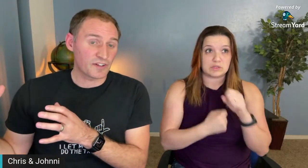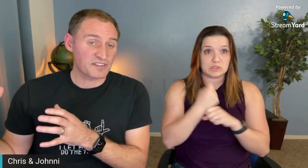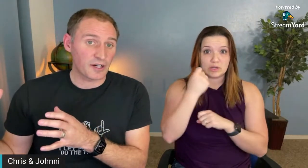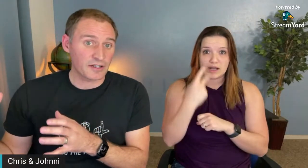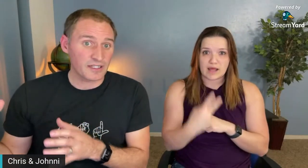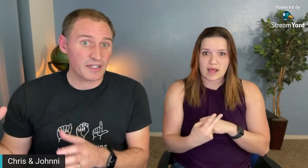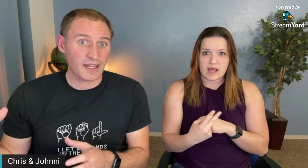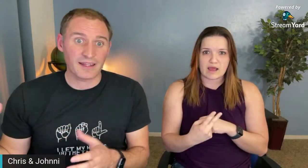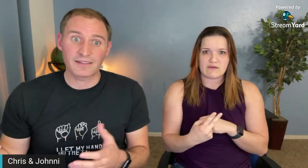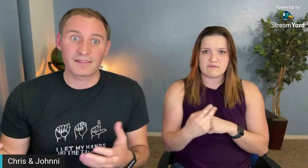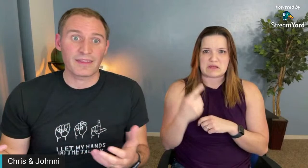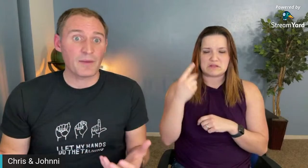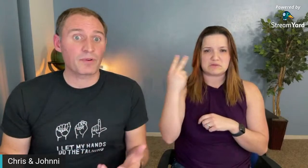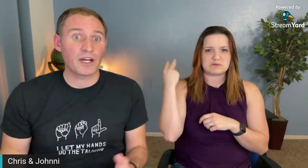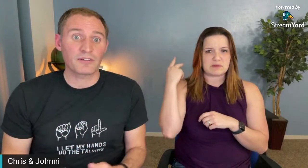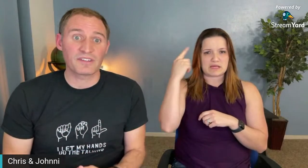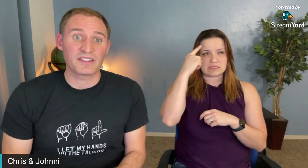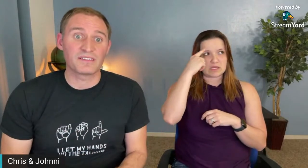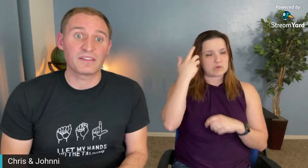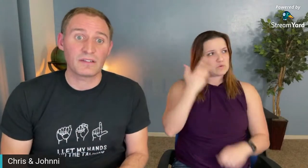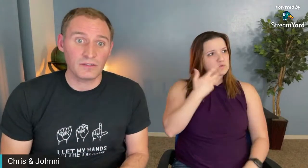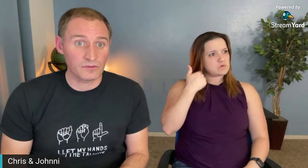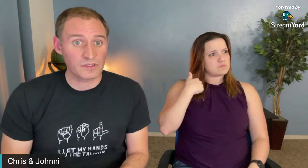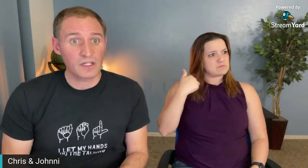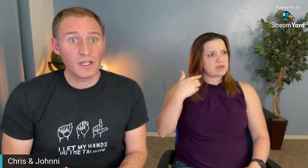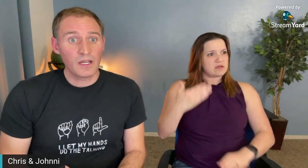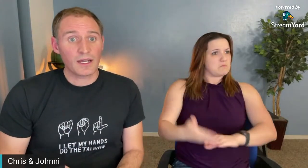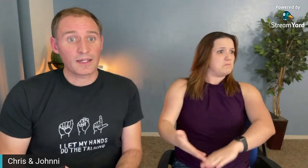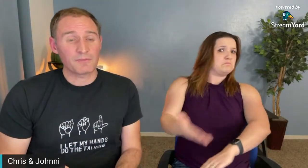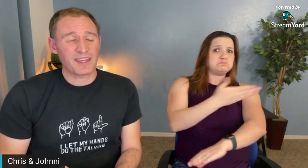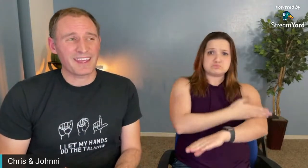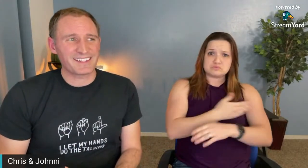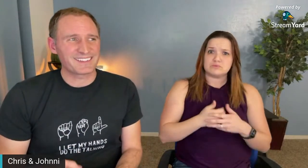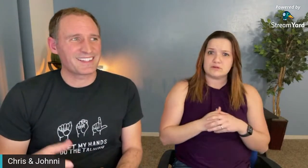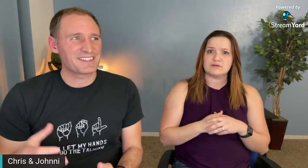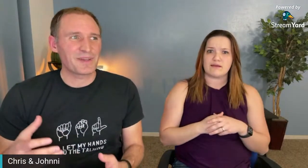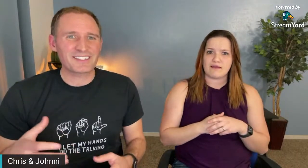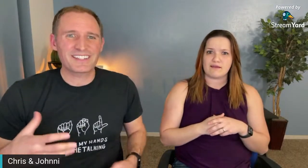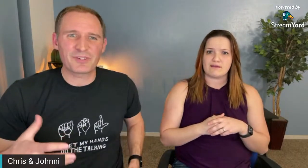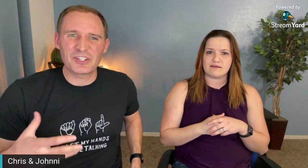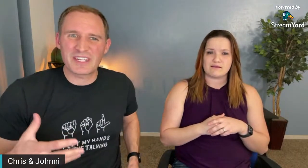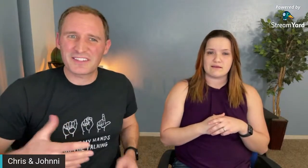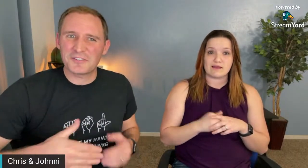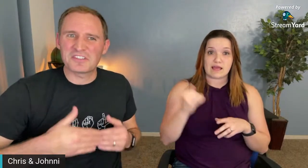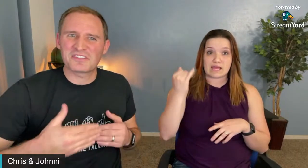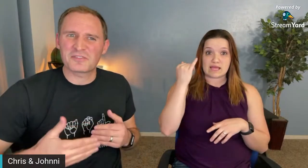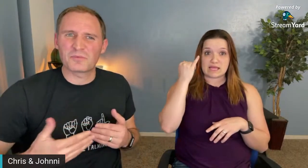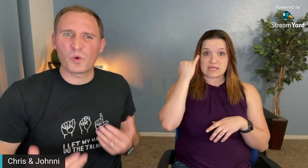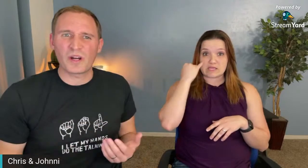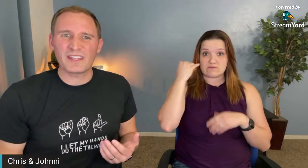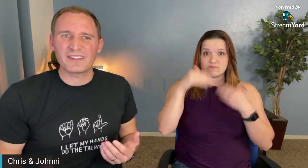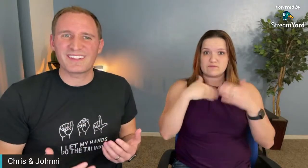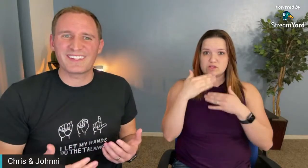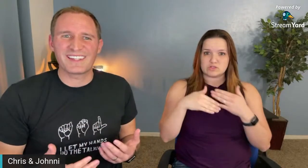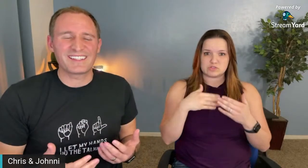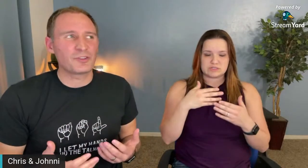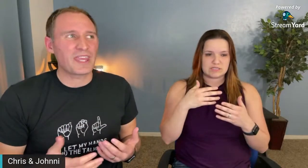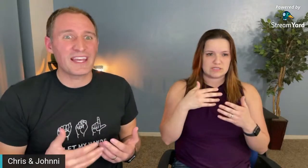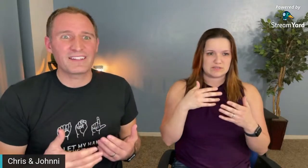first started, and that progress is huge. And especially when you get to a certain point, you